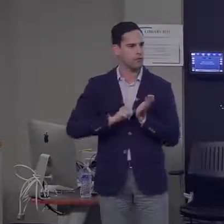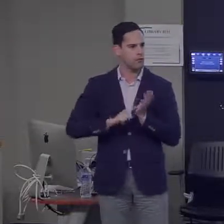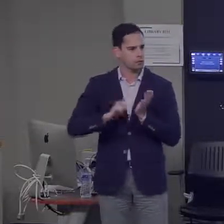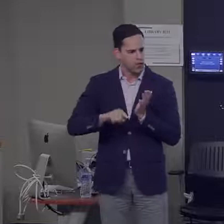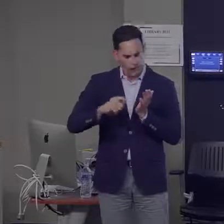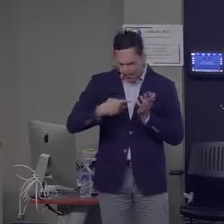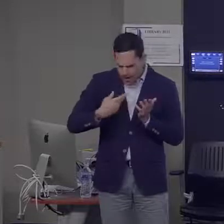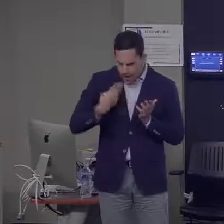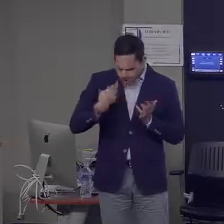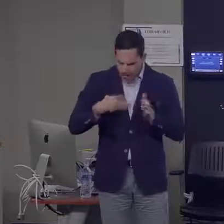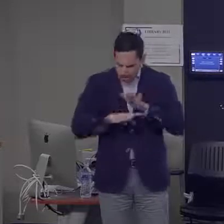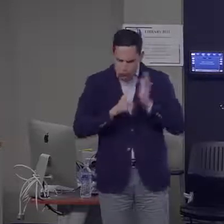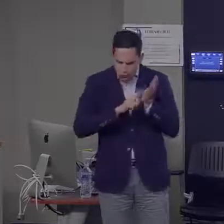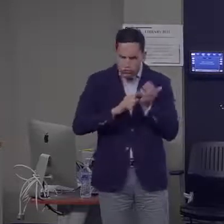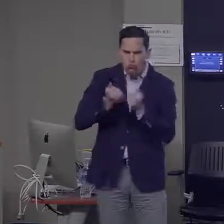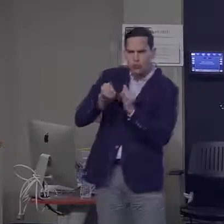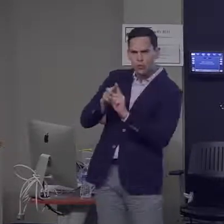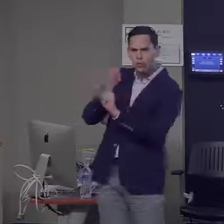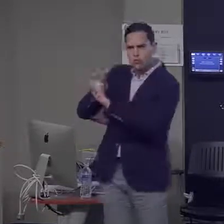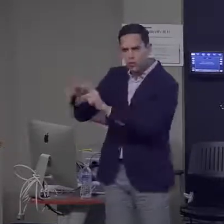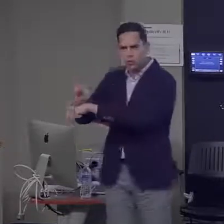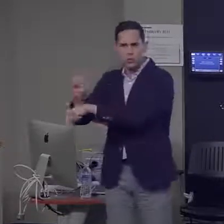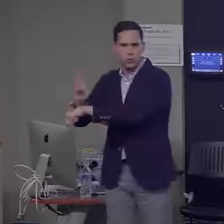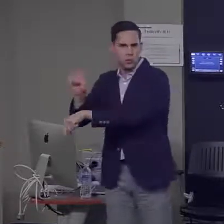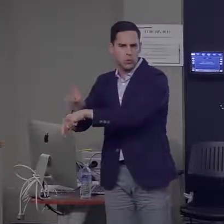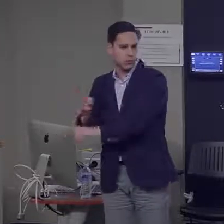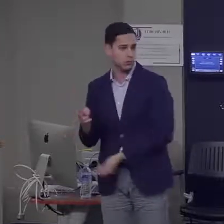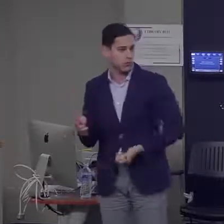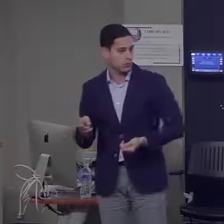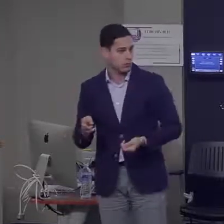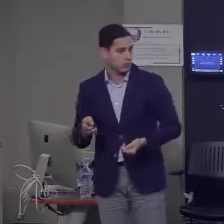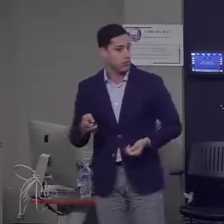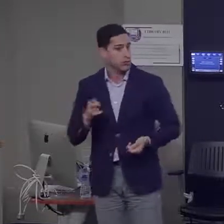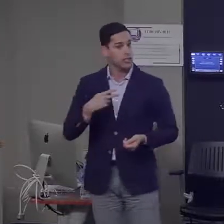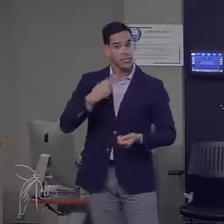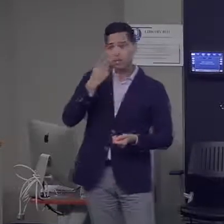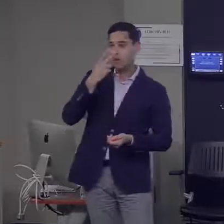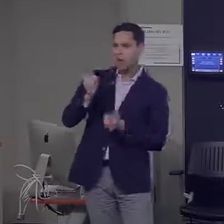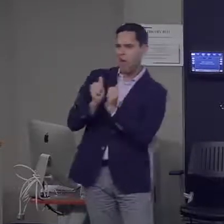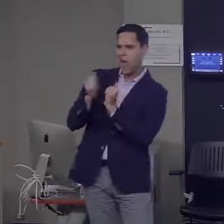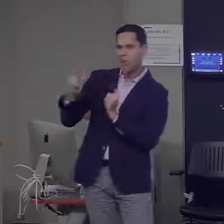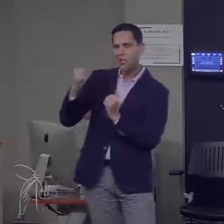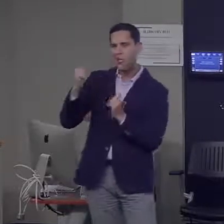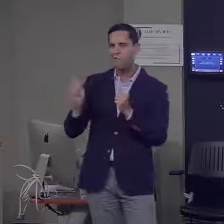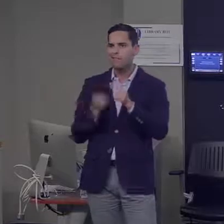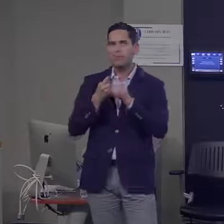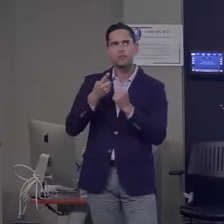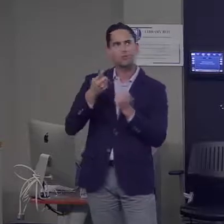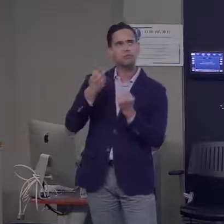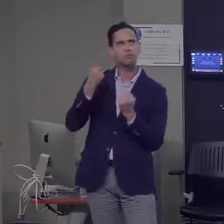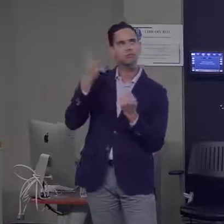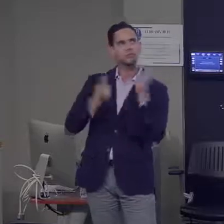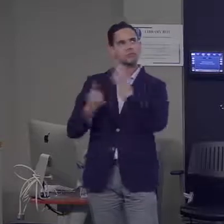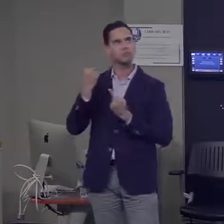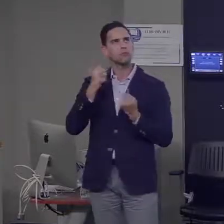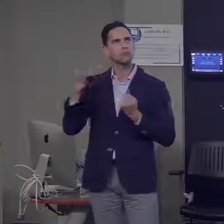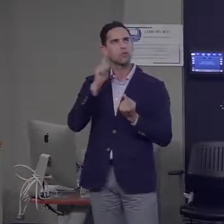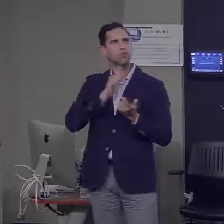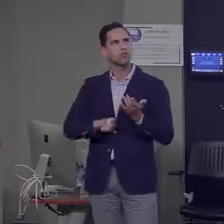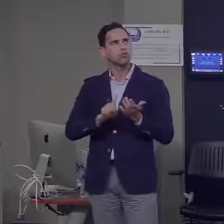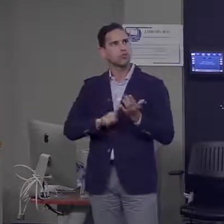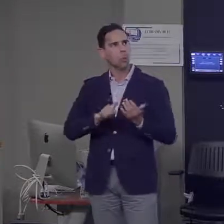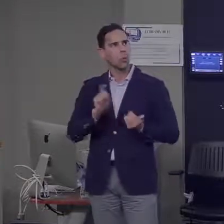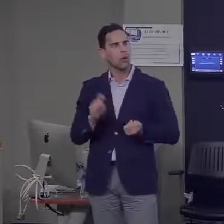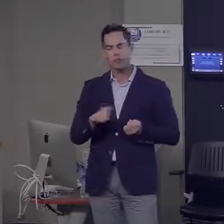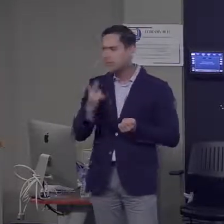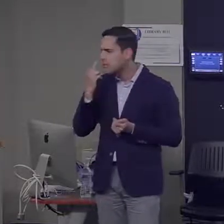many of his research questions by looking into the world and then bringing it back to the lab to do his research. And